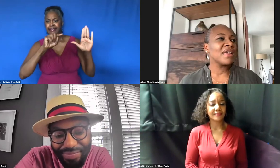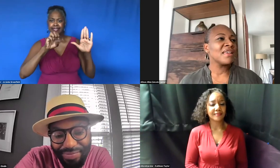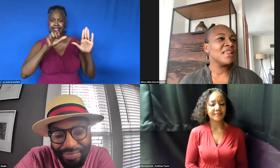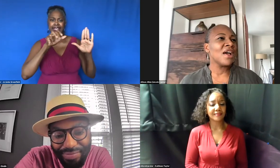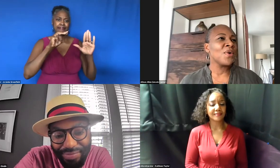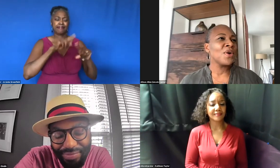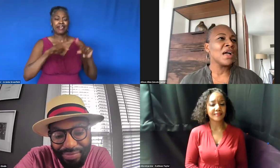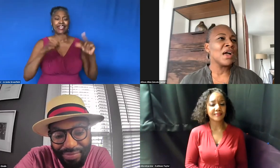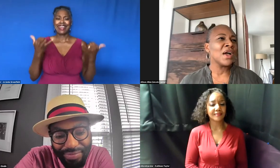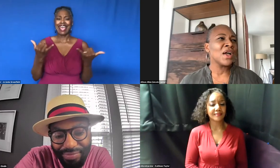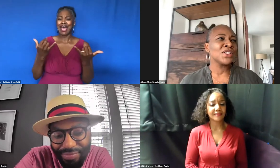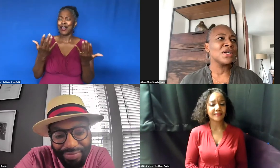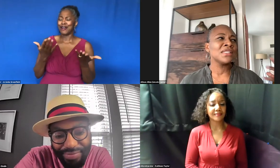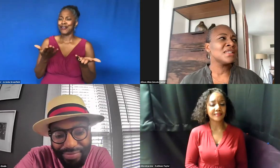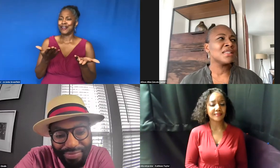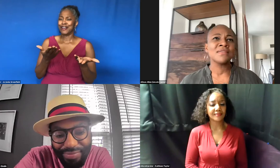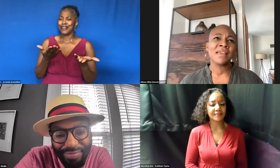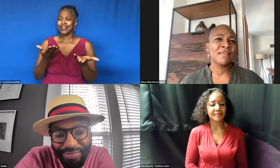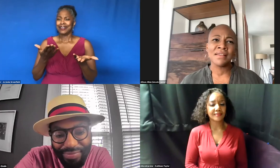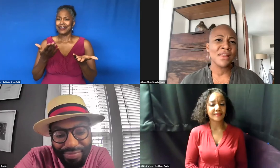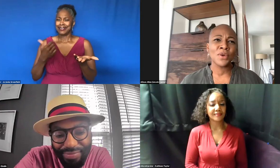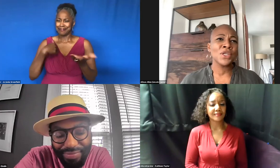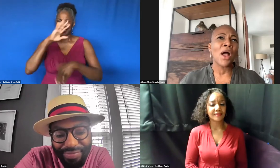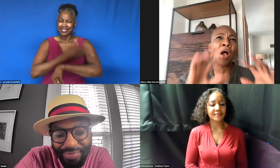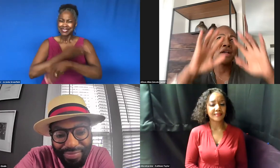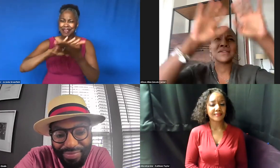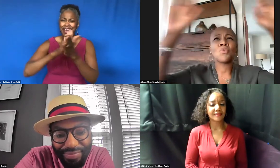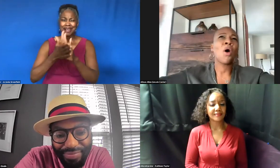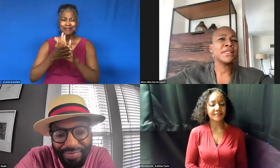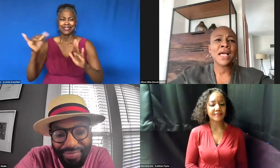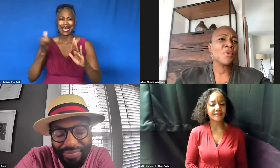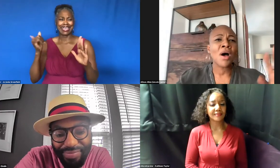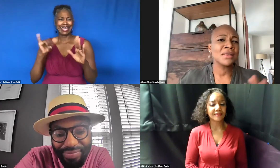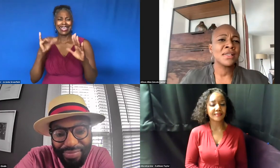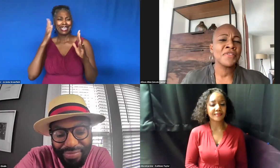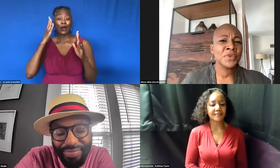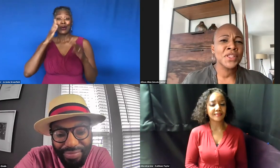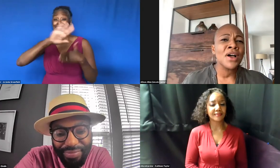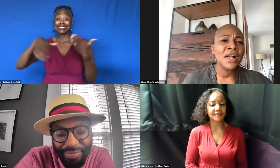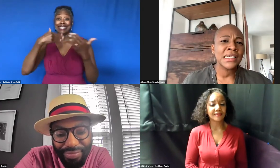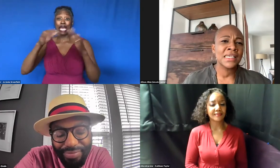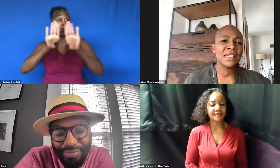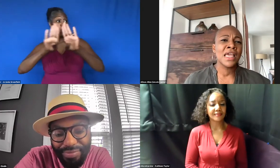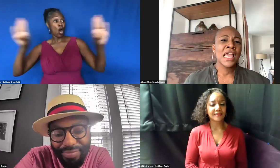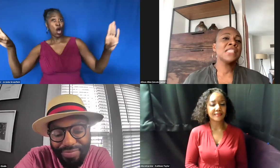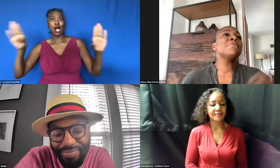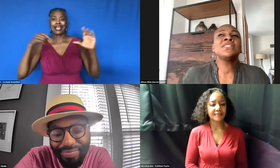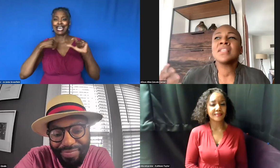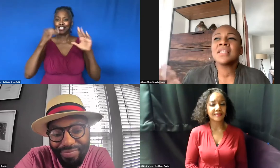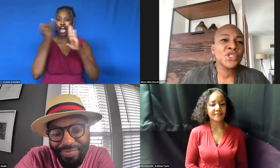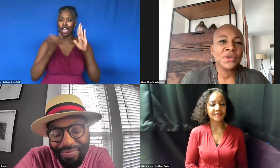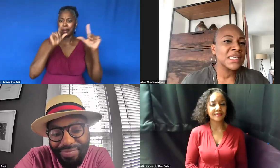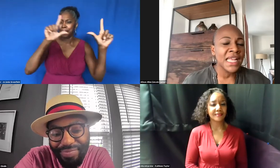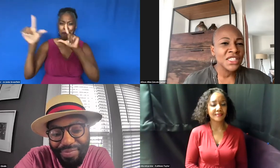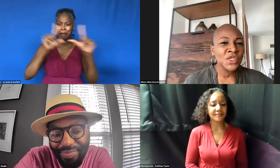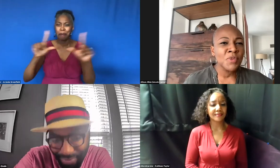he's like, you know, turned into this, like, you know, his entire wall is covered with art, he's